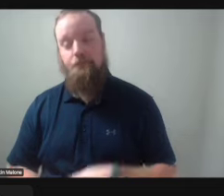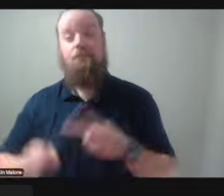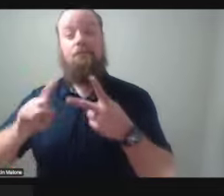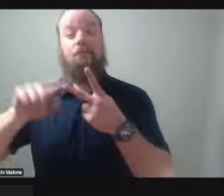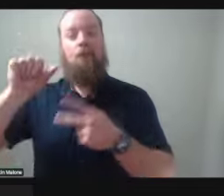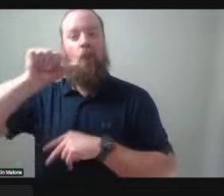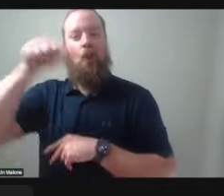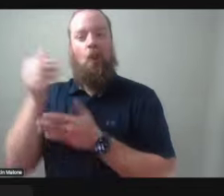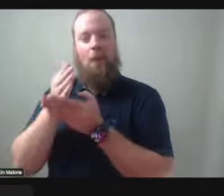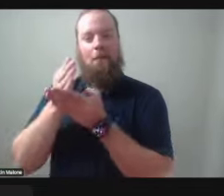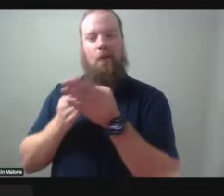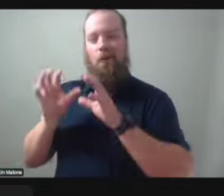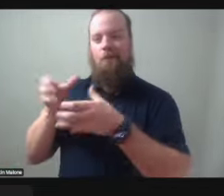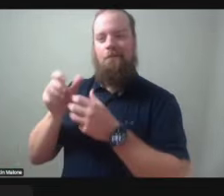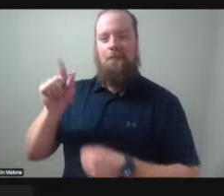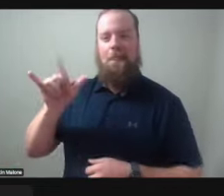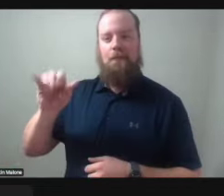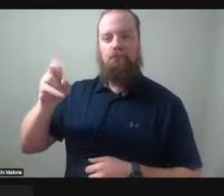voice.